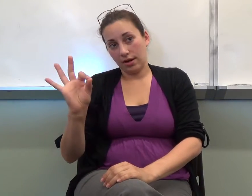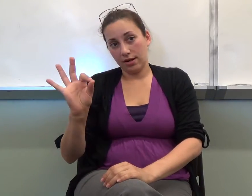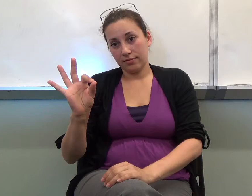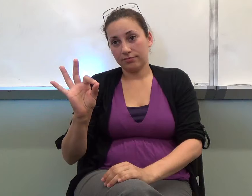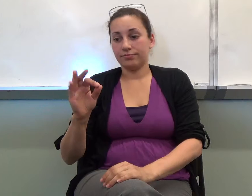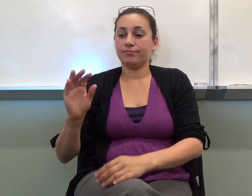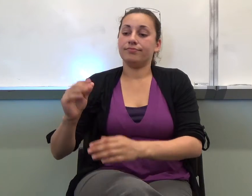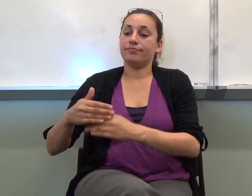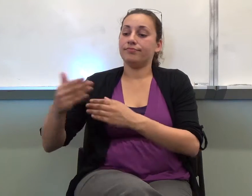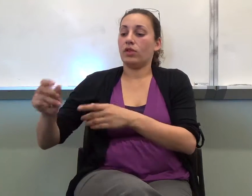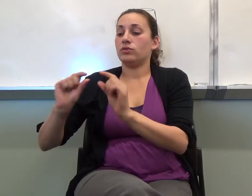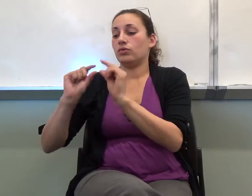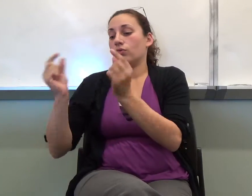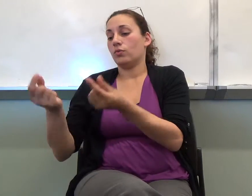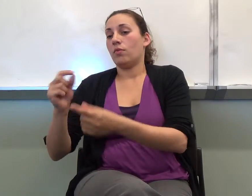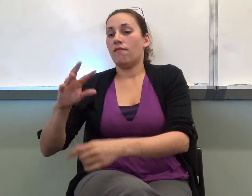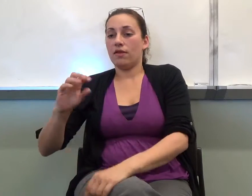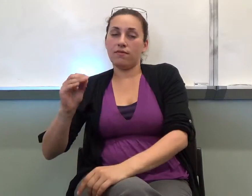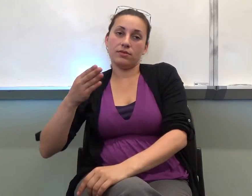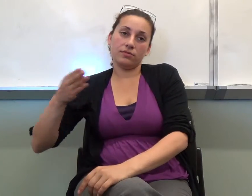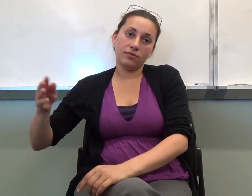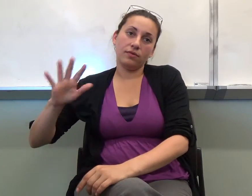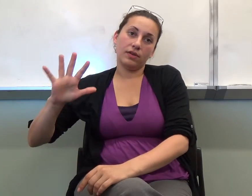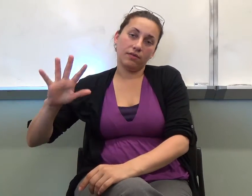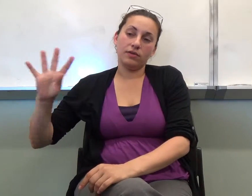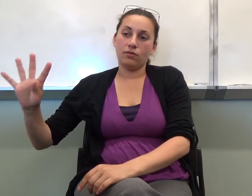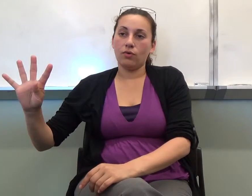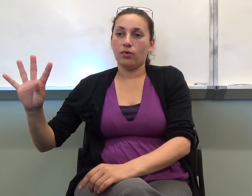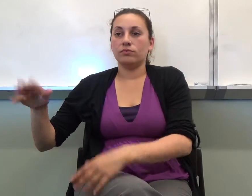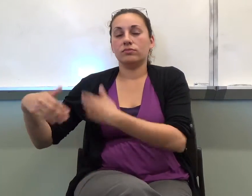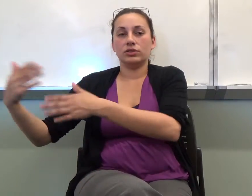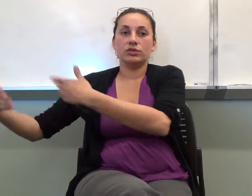This will be 50 to 54, and so forth.